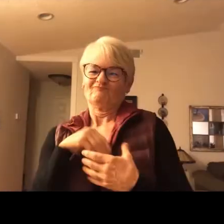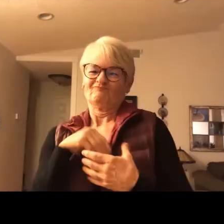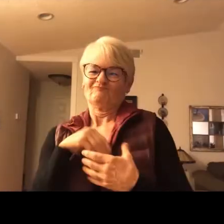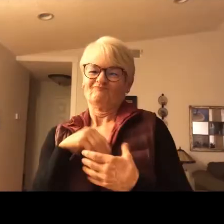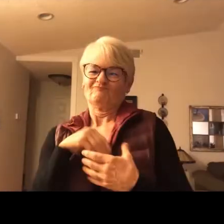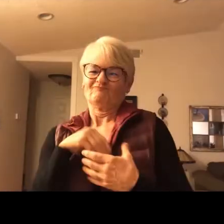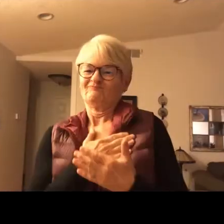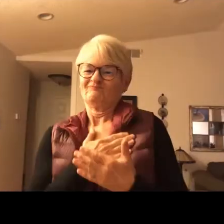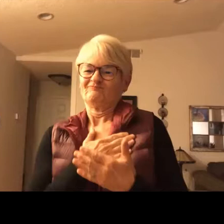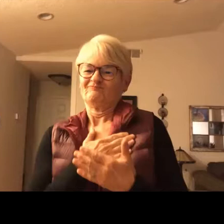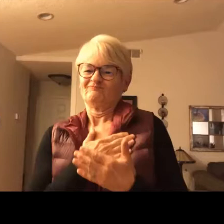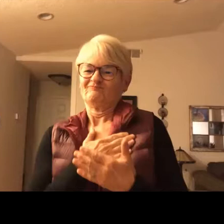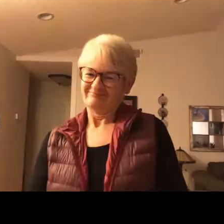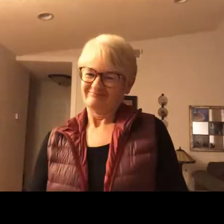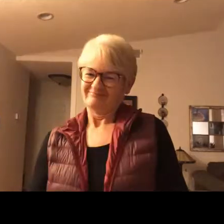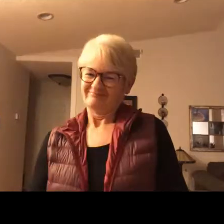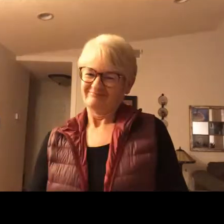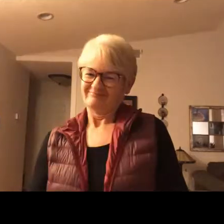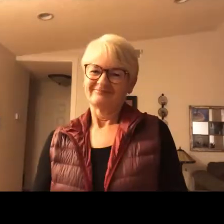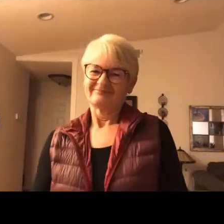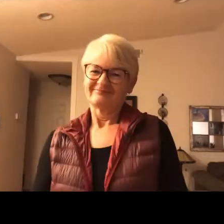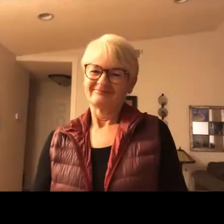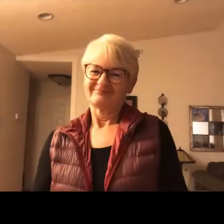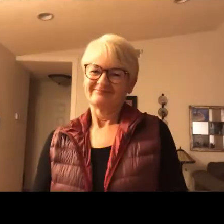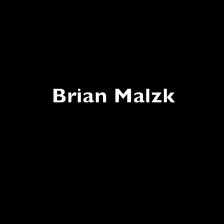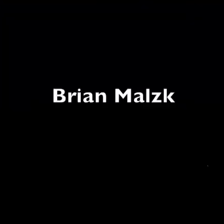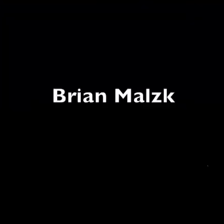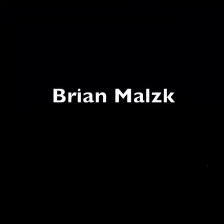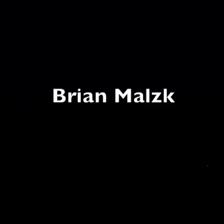him. I love you. You're in my heart.